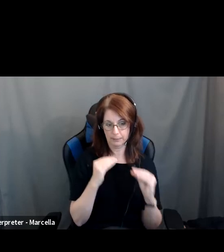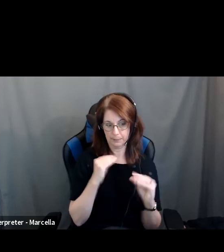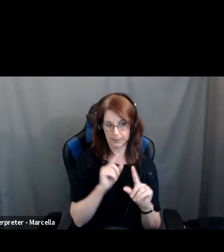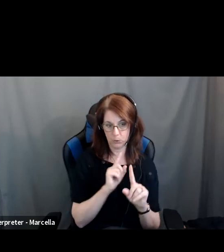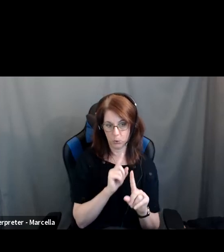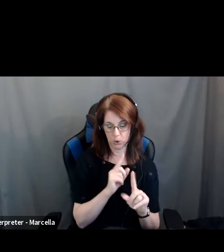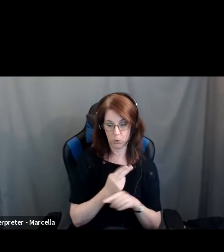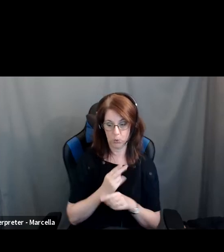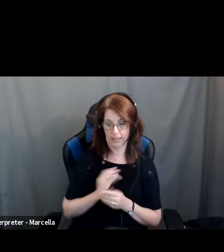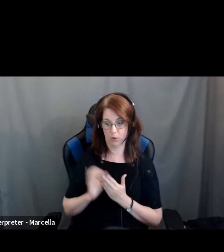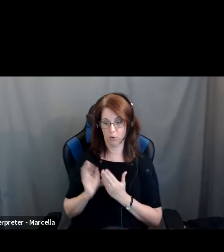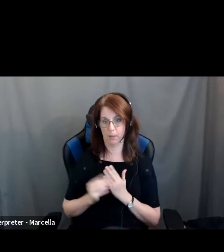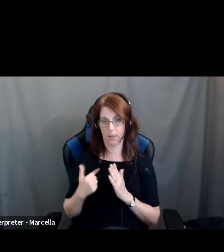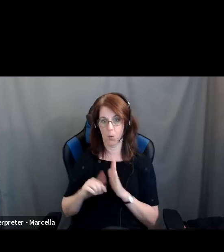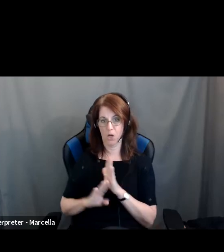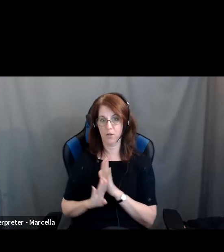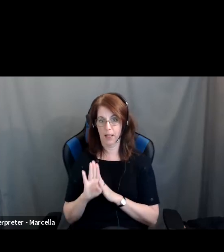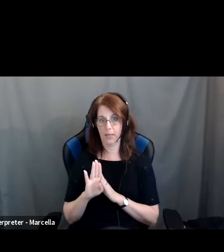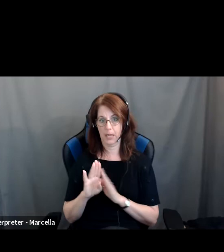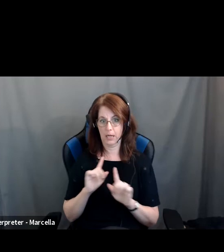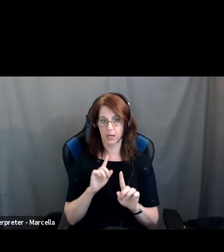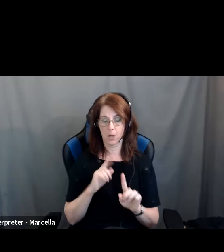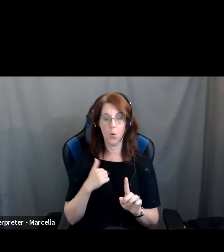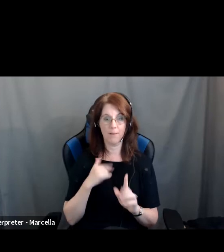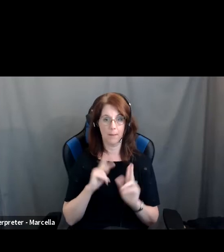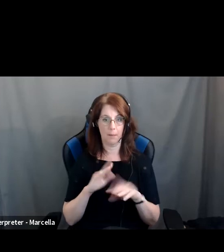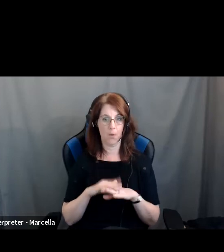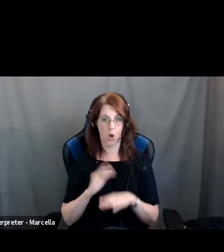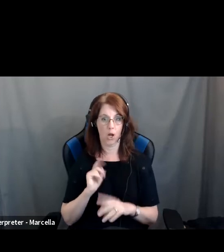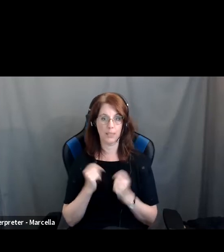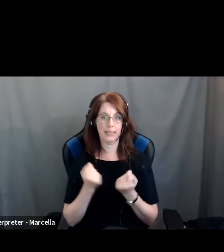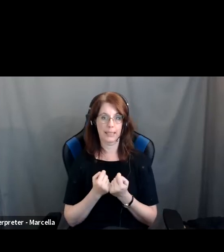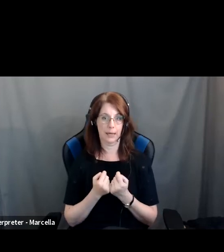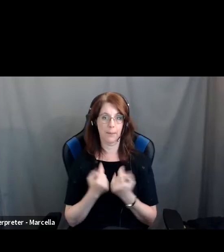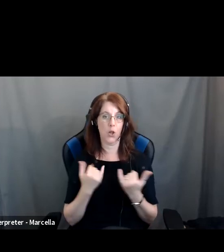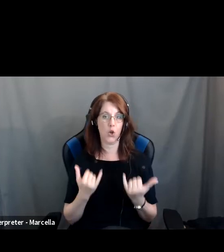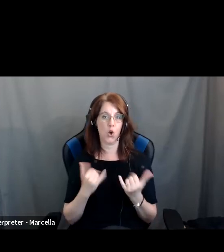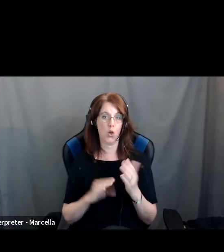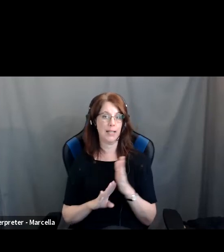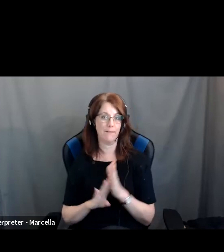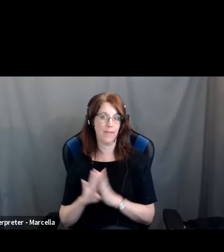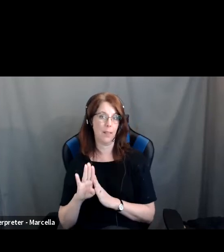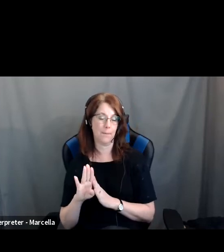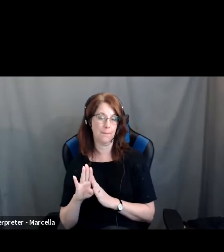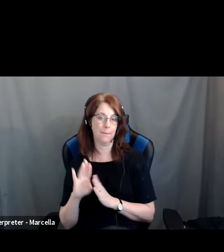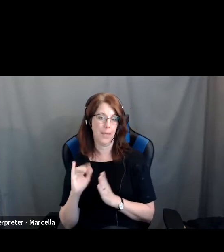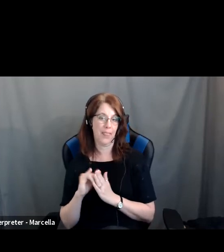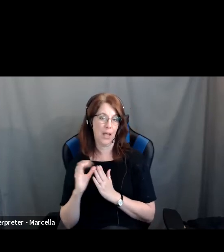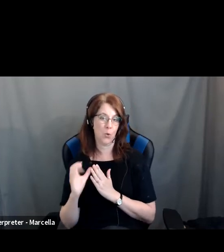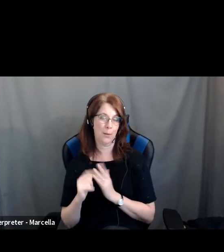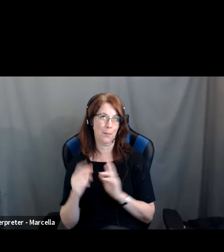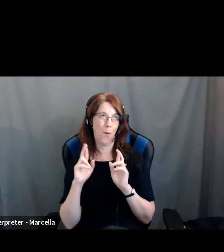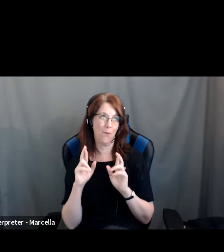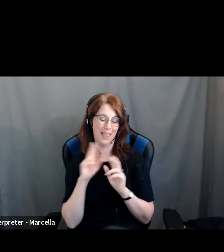the curriculum that we are developing. We have people on our team that are currently developing it that will hopefully stay on